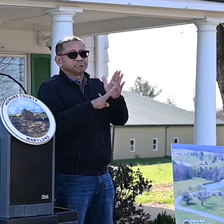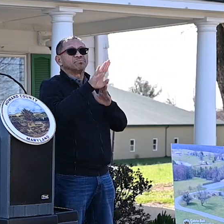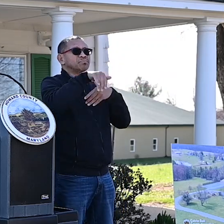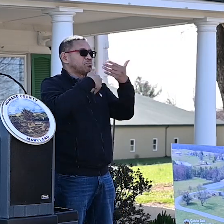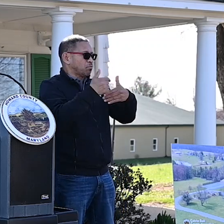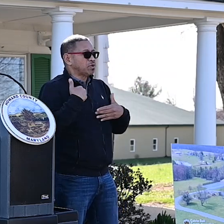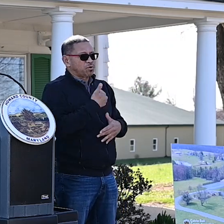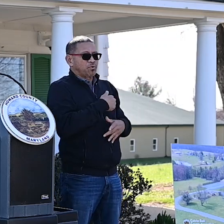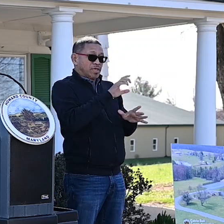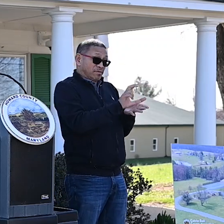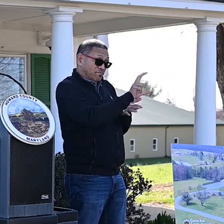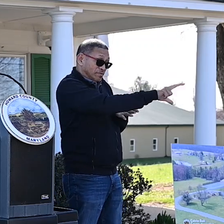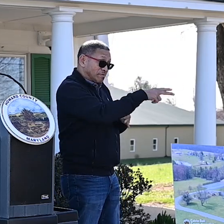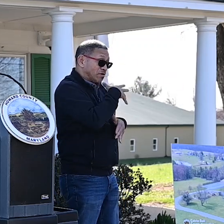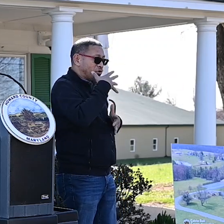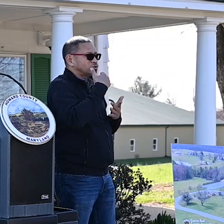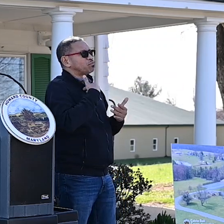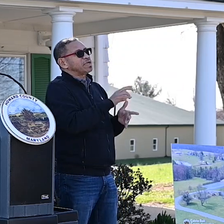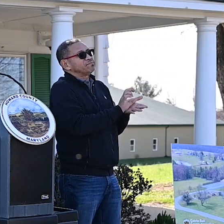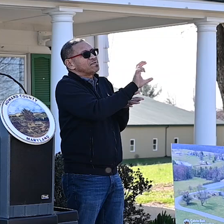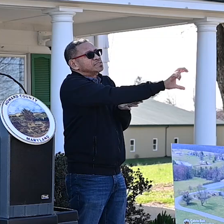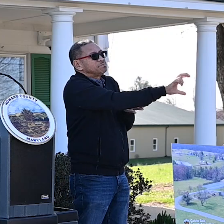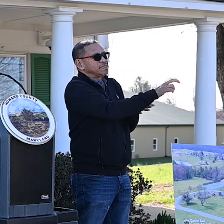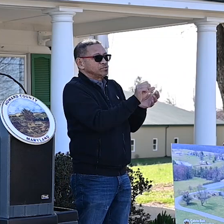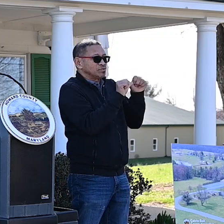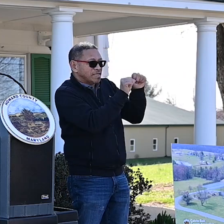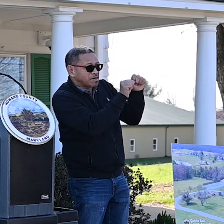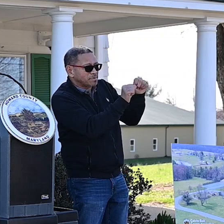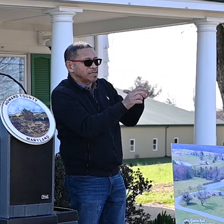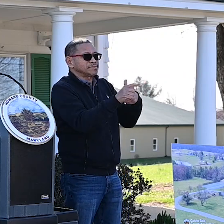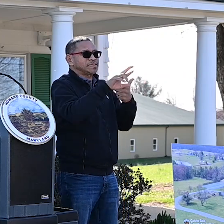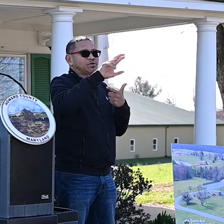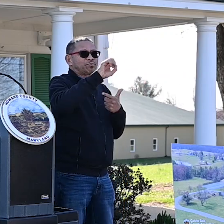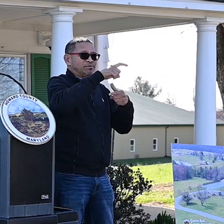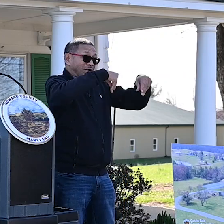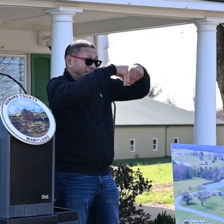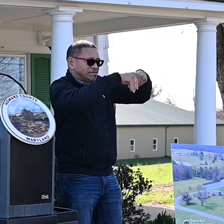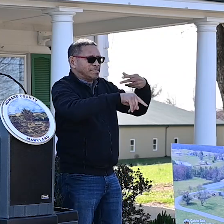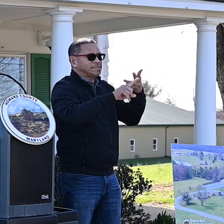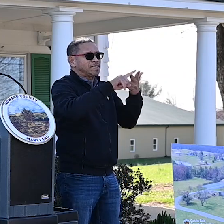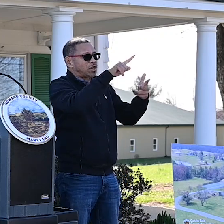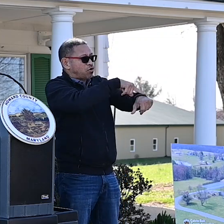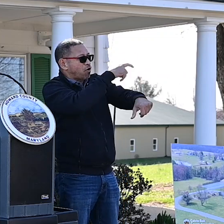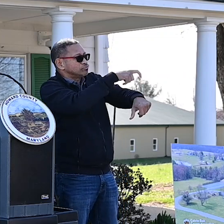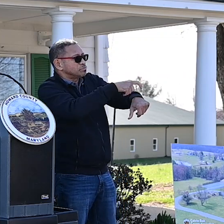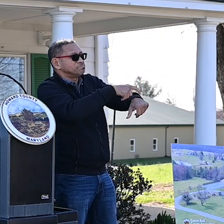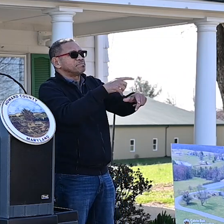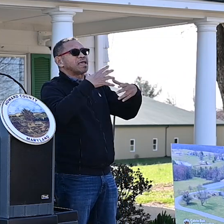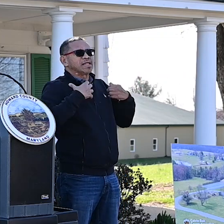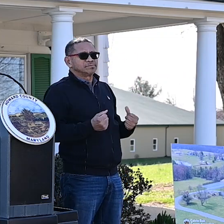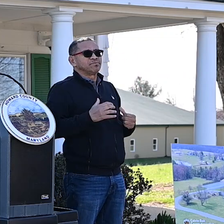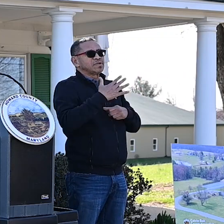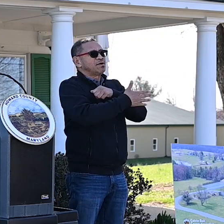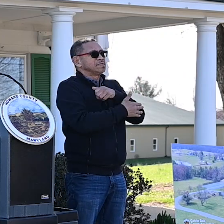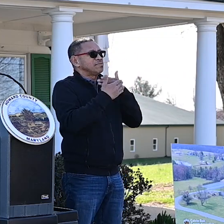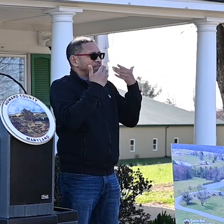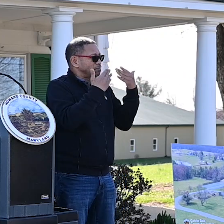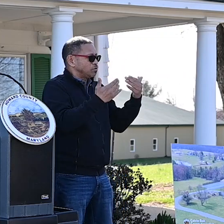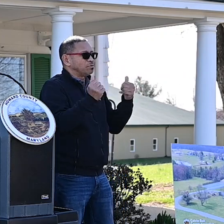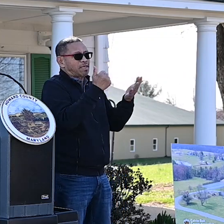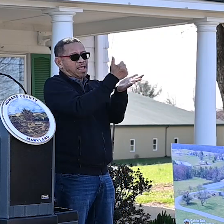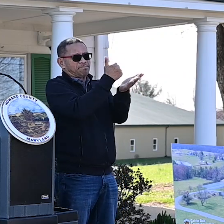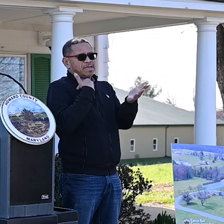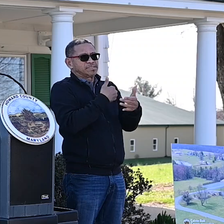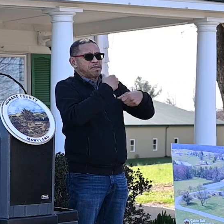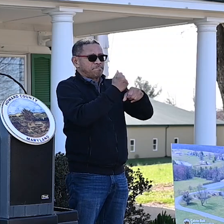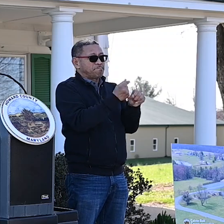because when we invest in agriculture, we're investing in sustainability, resilience, and the long-term health of our county. Thank you to everyone who helped